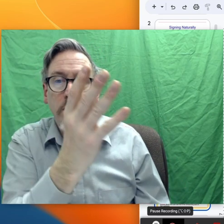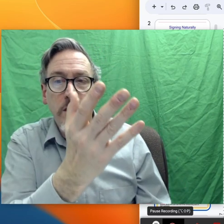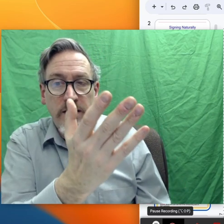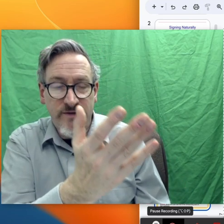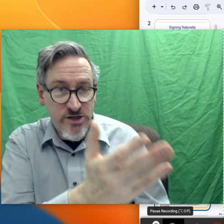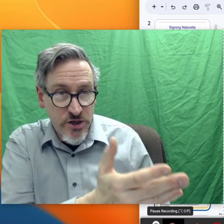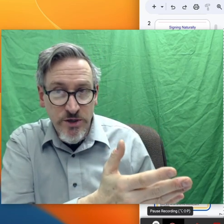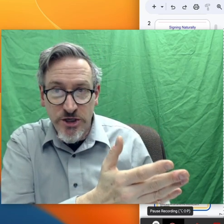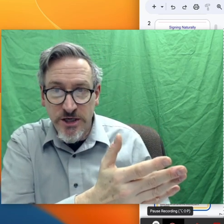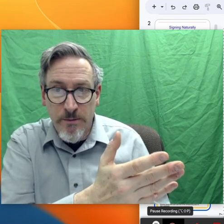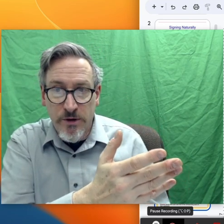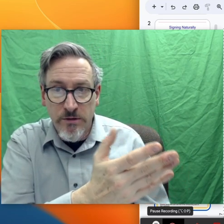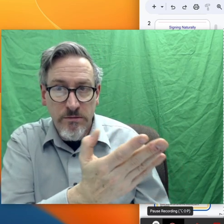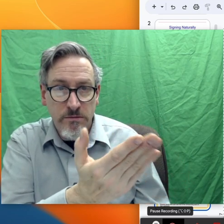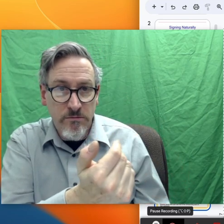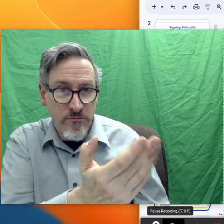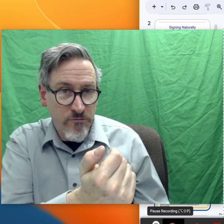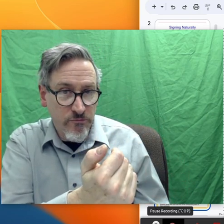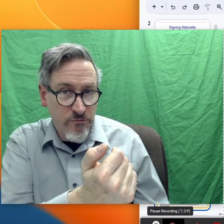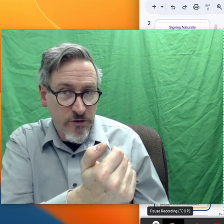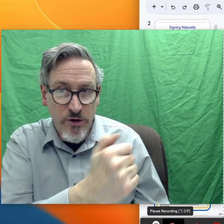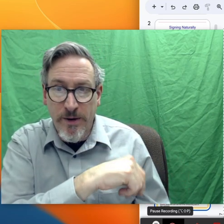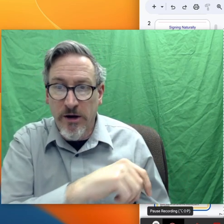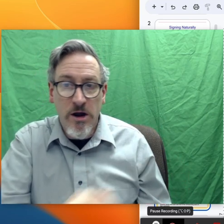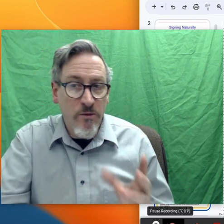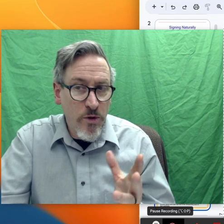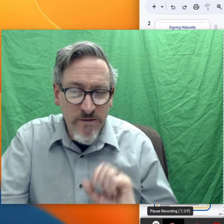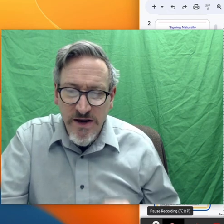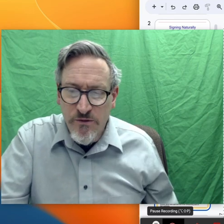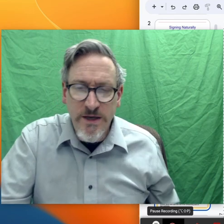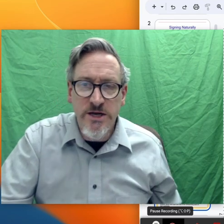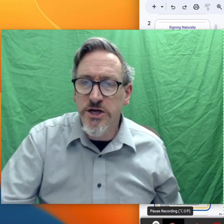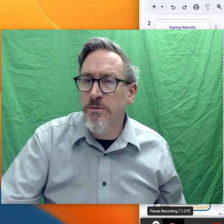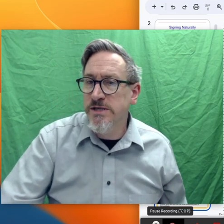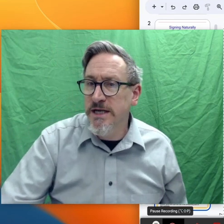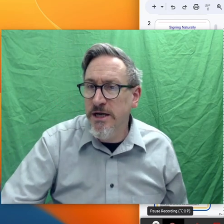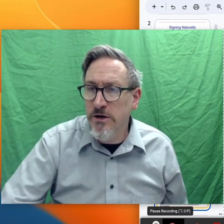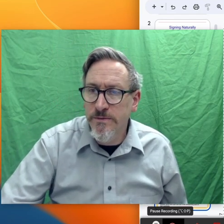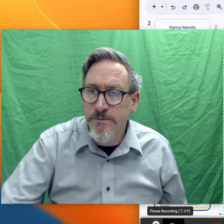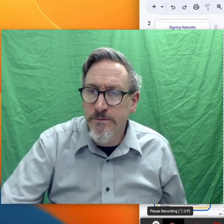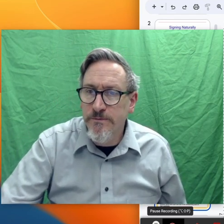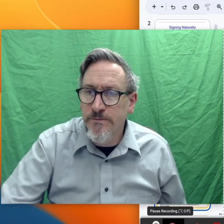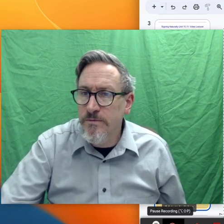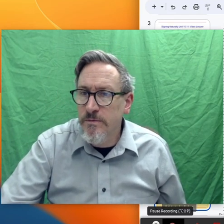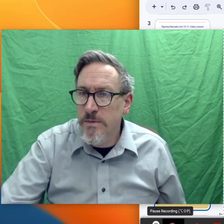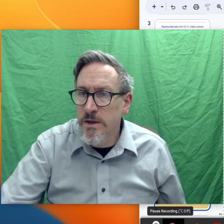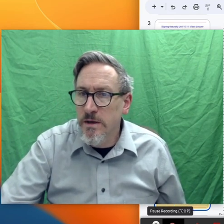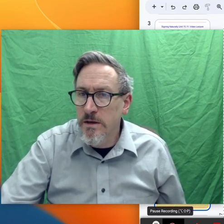So if it's a 2-digit number, you're going to do a pair. We don't have any 3-digit numbers in here,